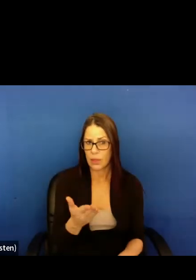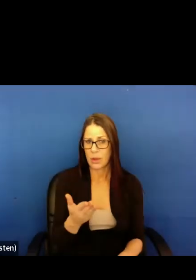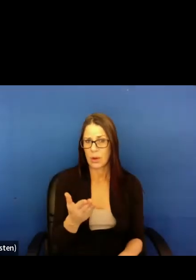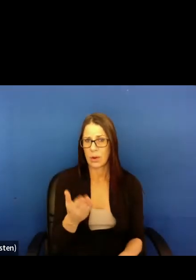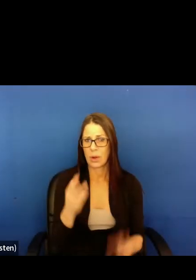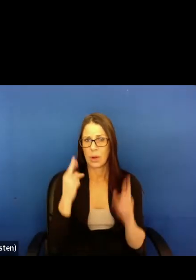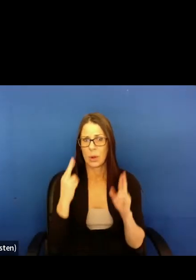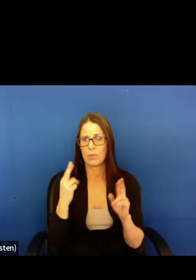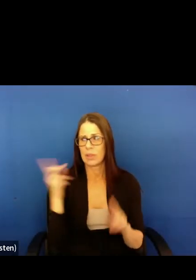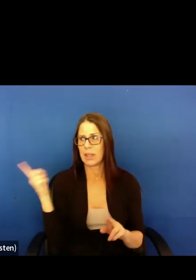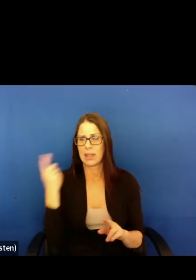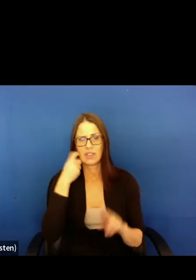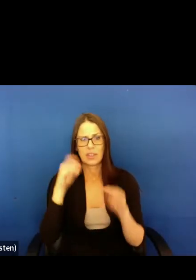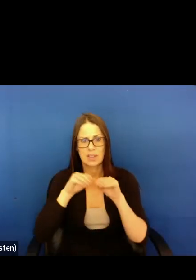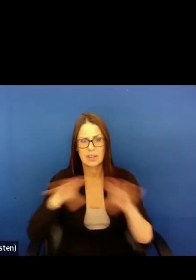everyone interested.